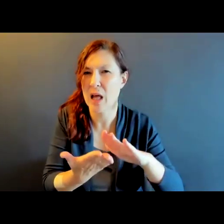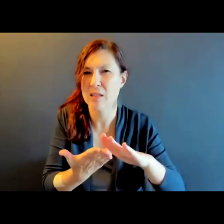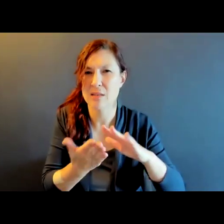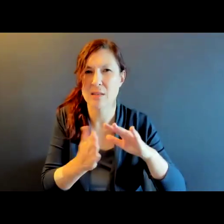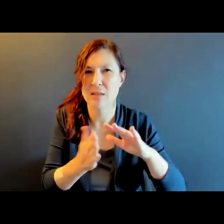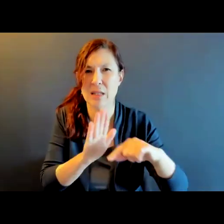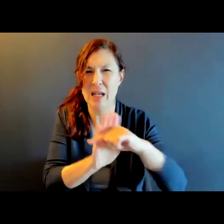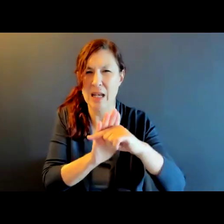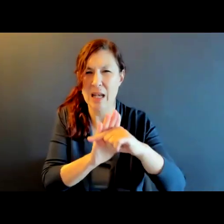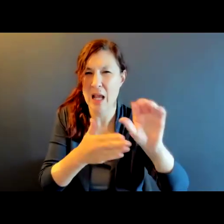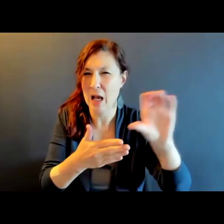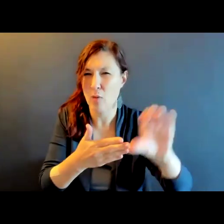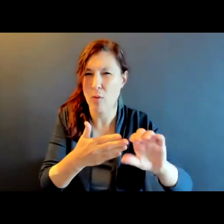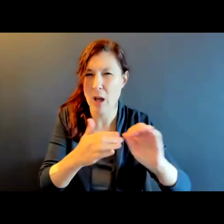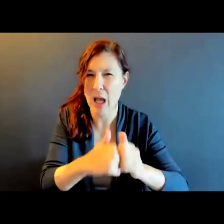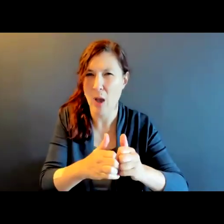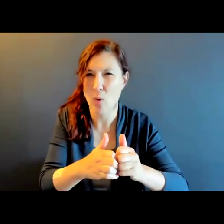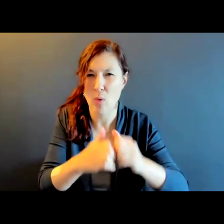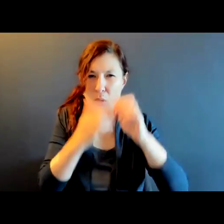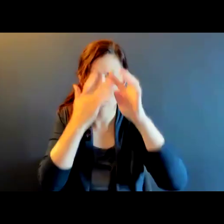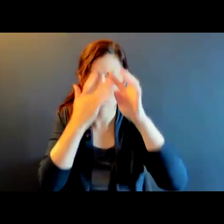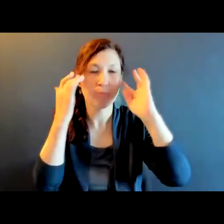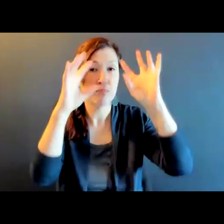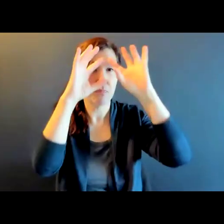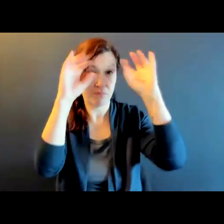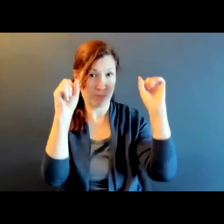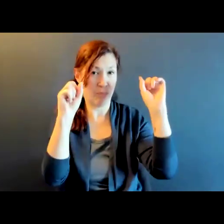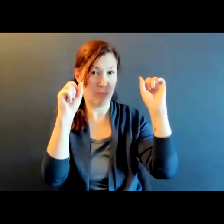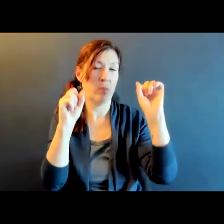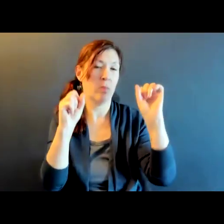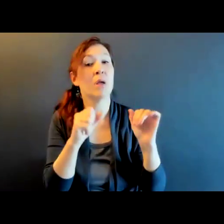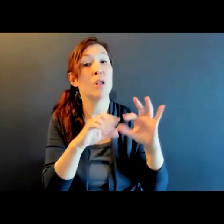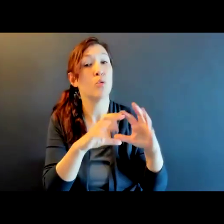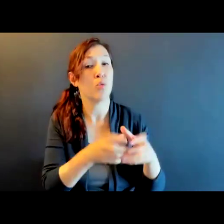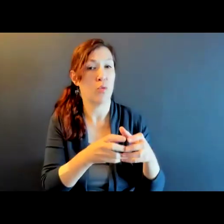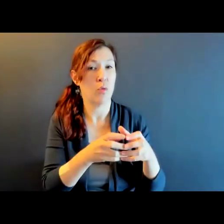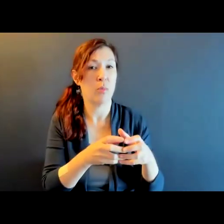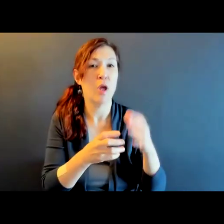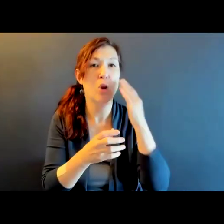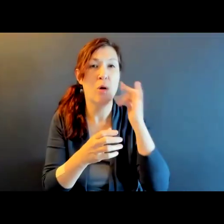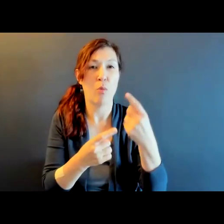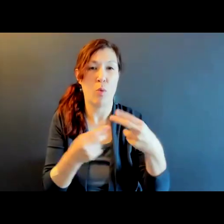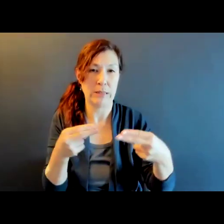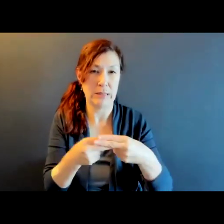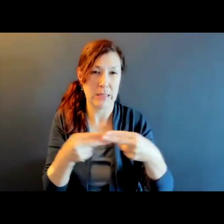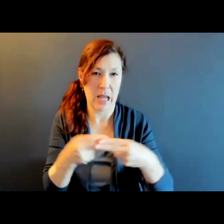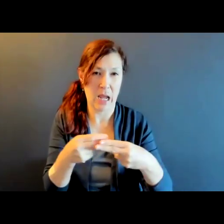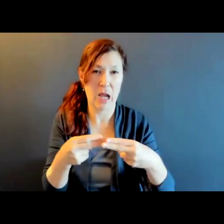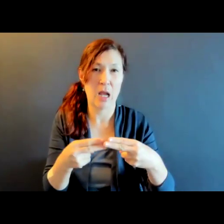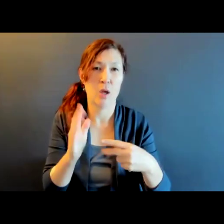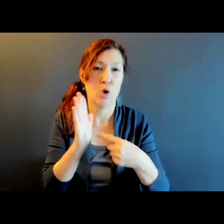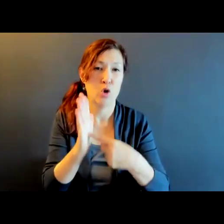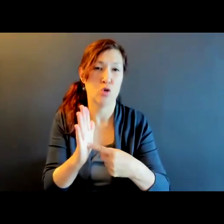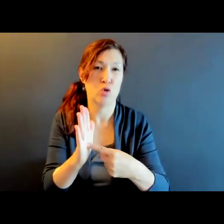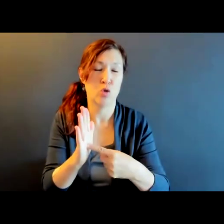effect. Yeah, we have to deal with. I think when the team, we included that slide to show